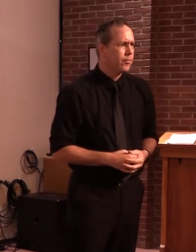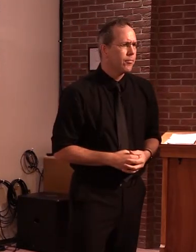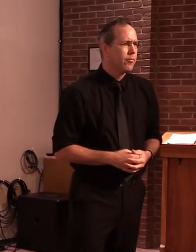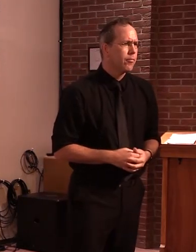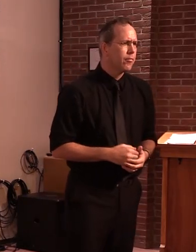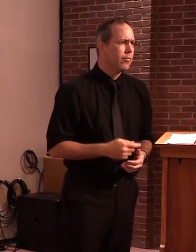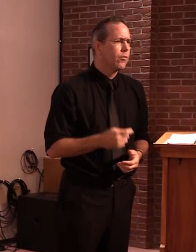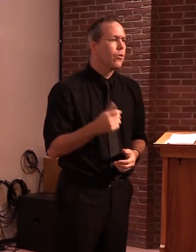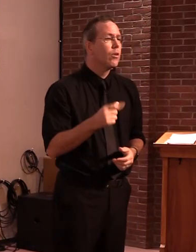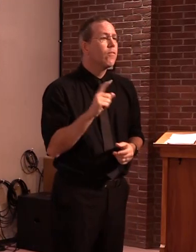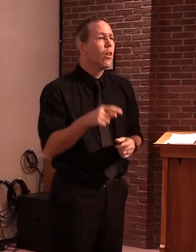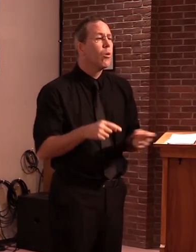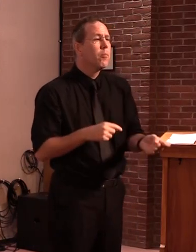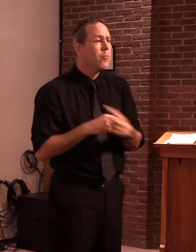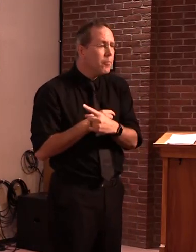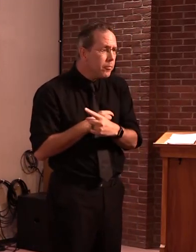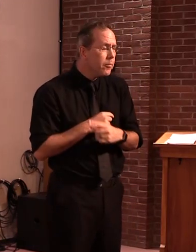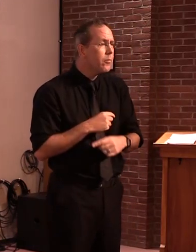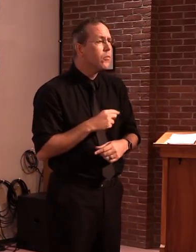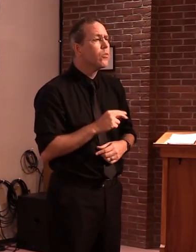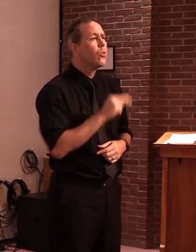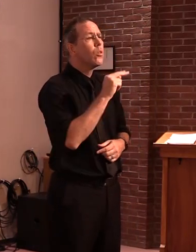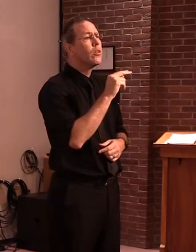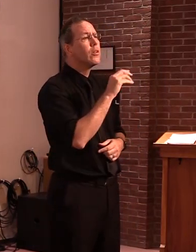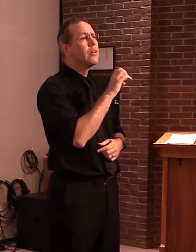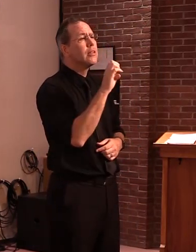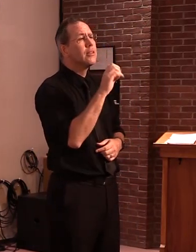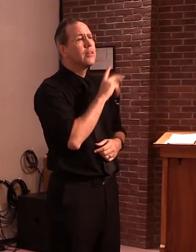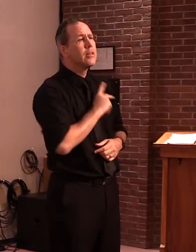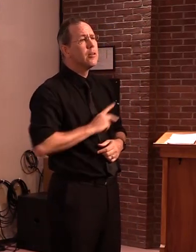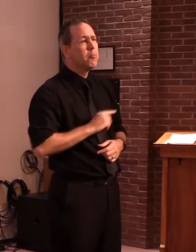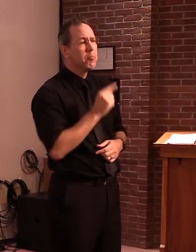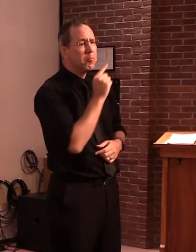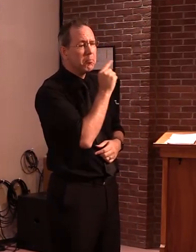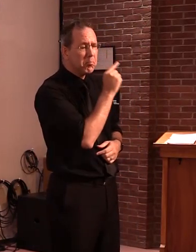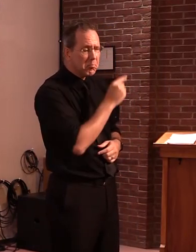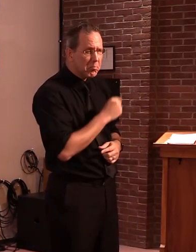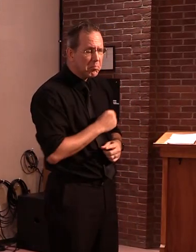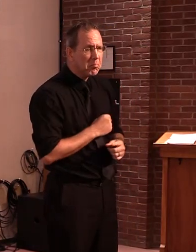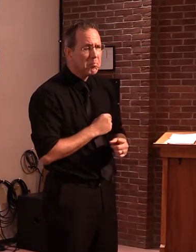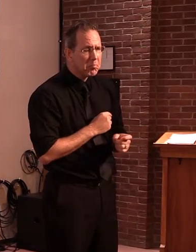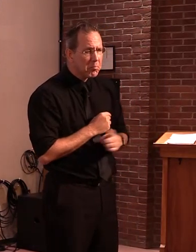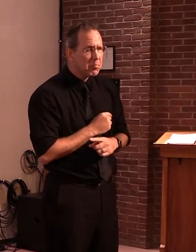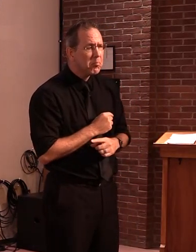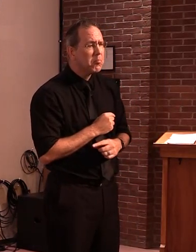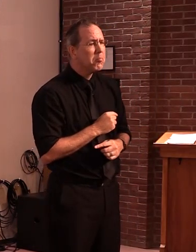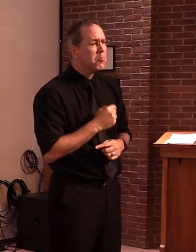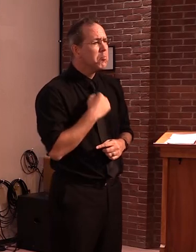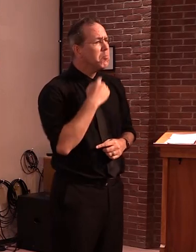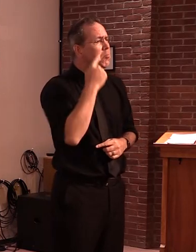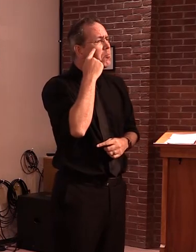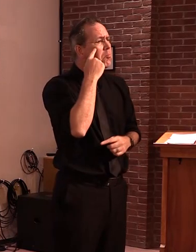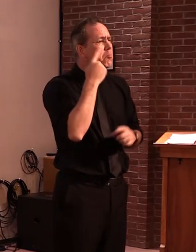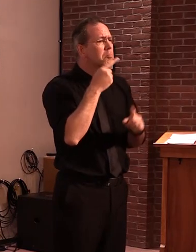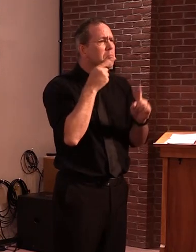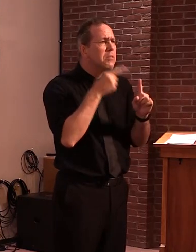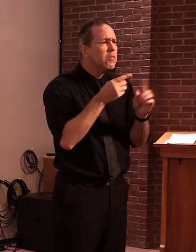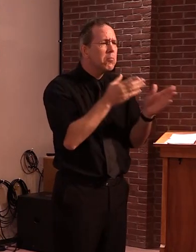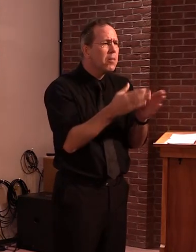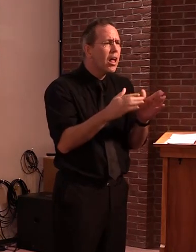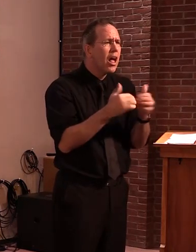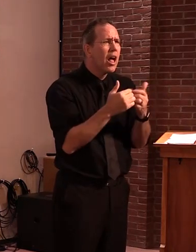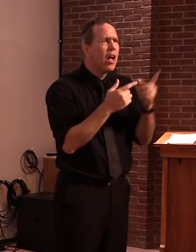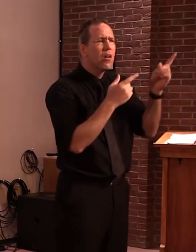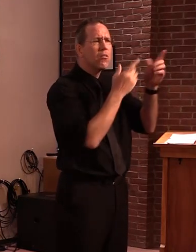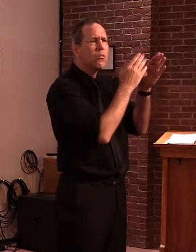Northeast Kingdom, Secretary Smith, are there any particular plans that you could share with me, particular partners that